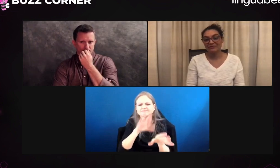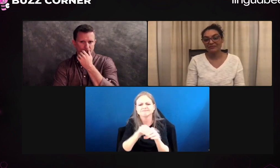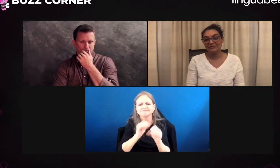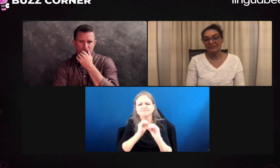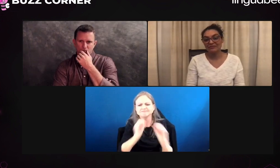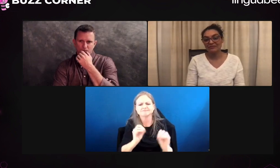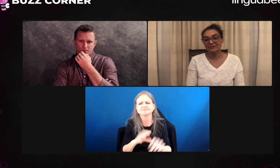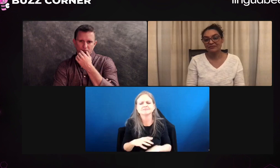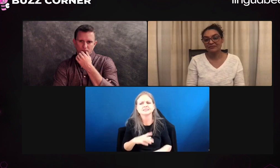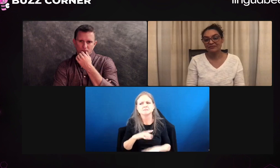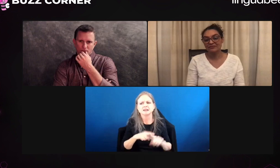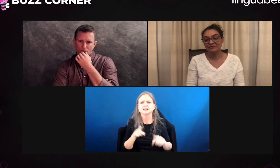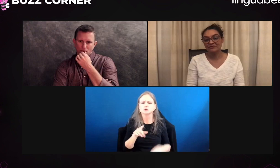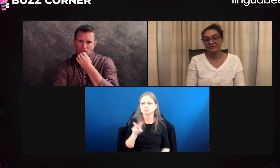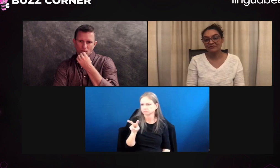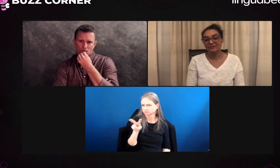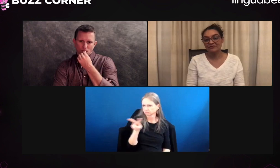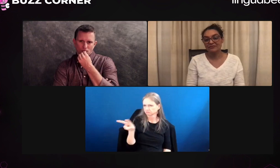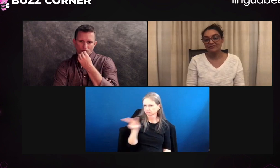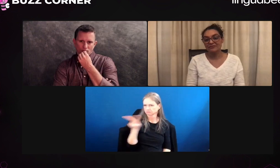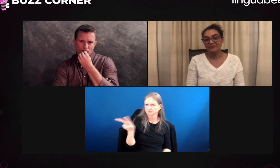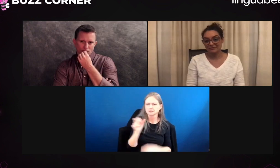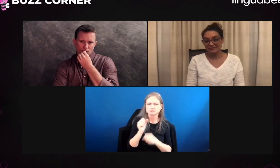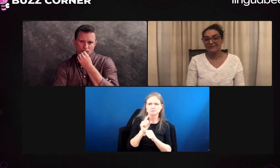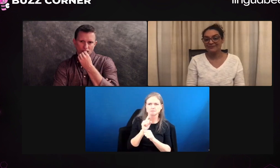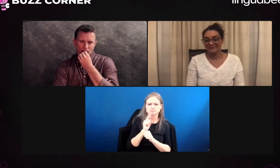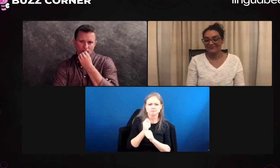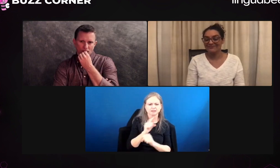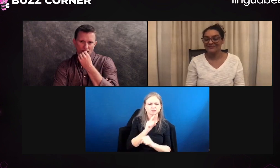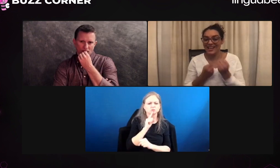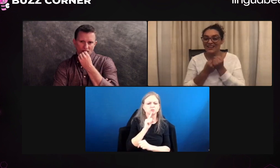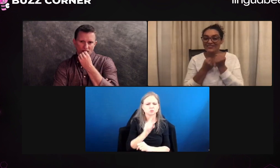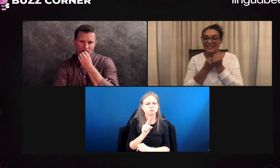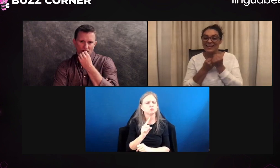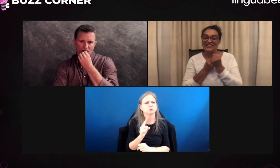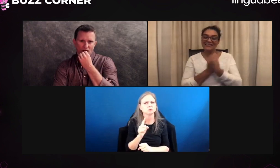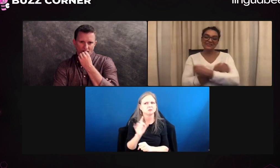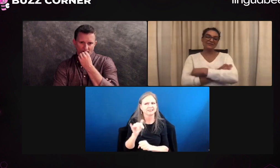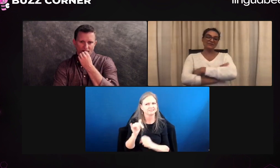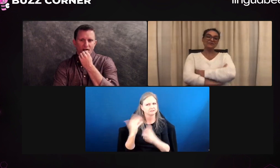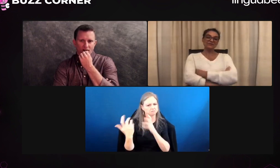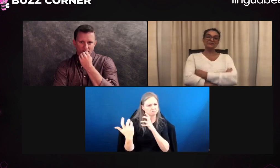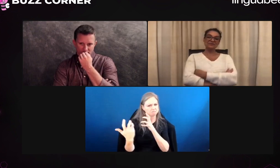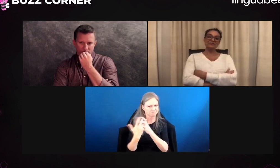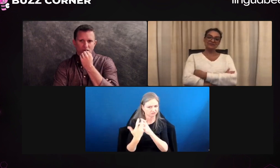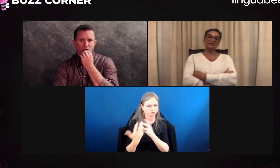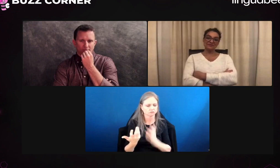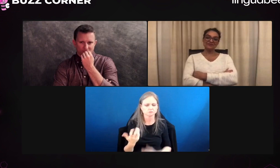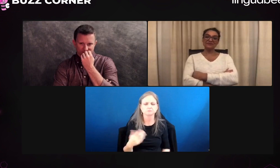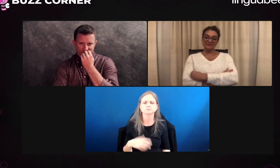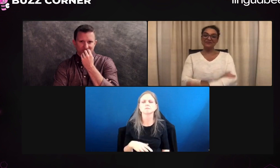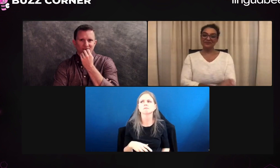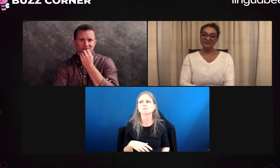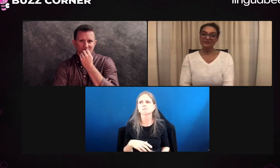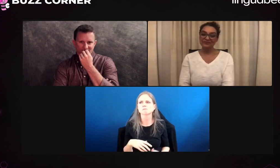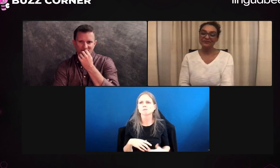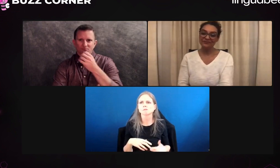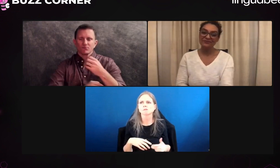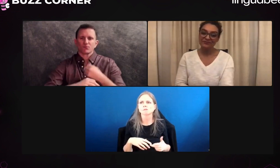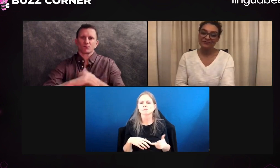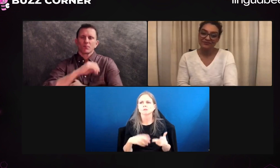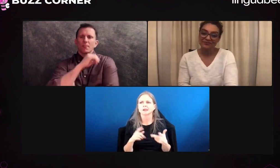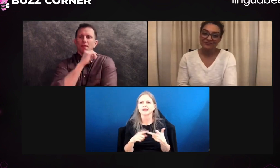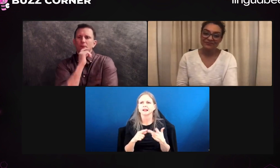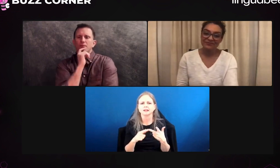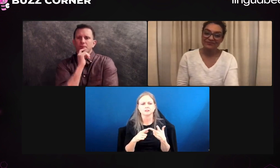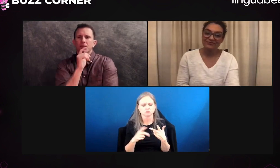helpful. He doesn't get involved directly, but he does observe the interaction just to ensure that to I'm be